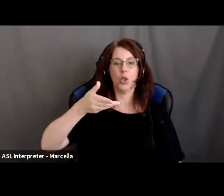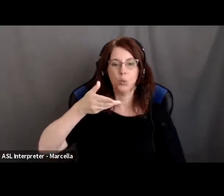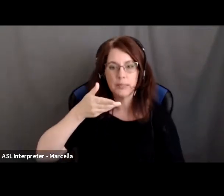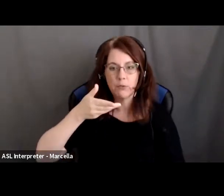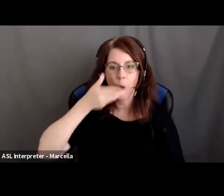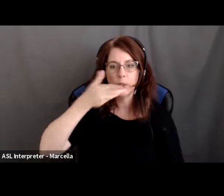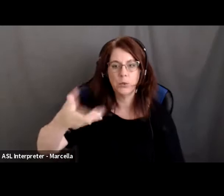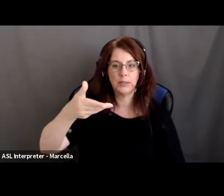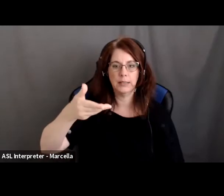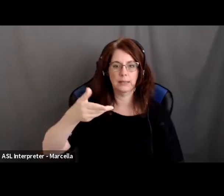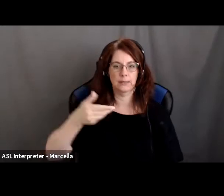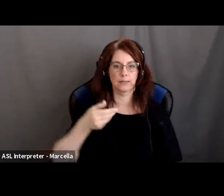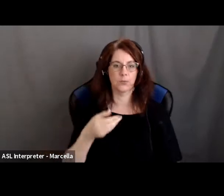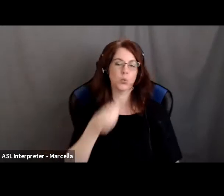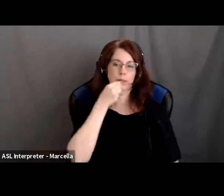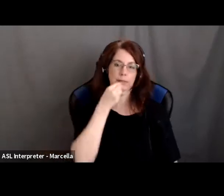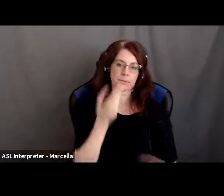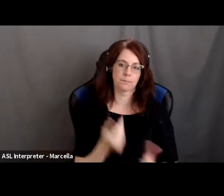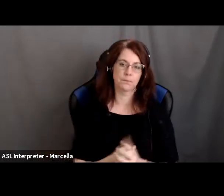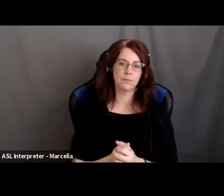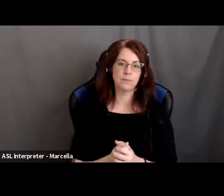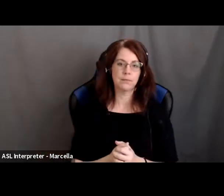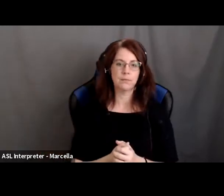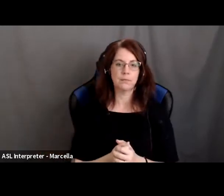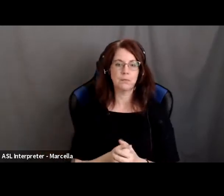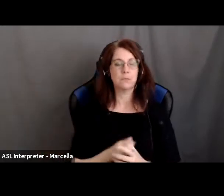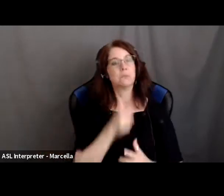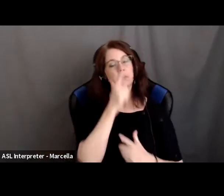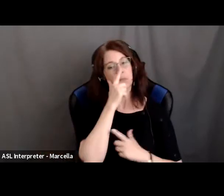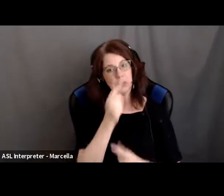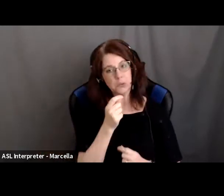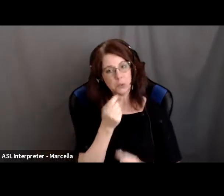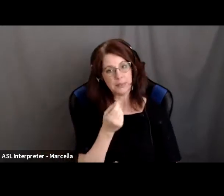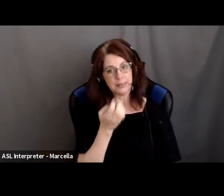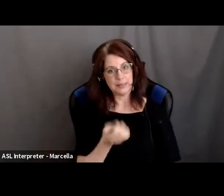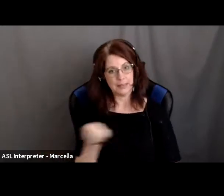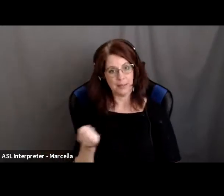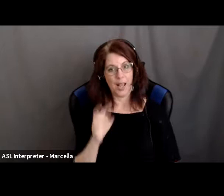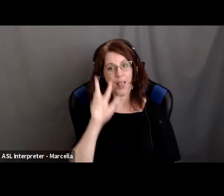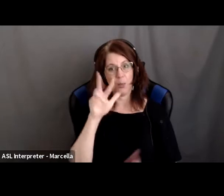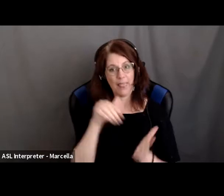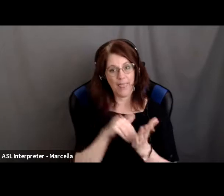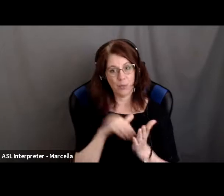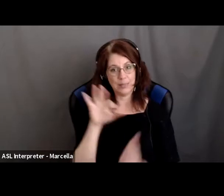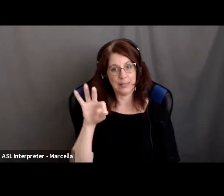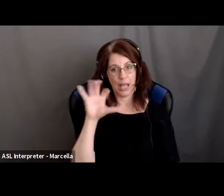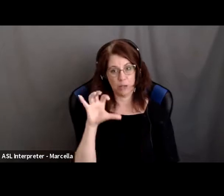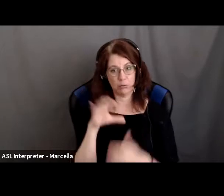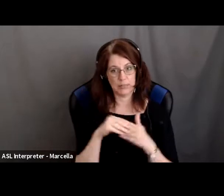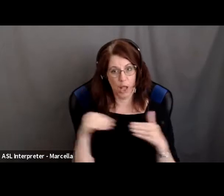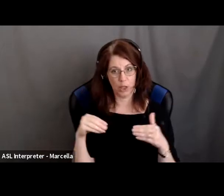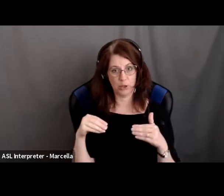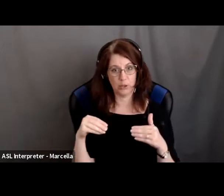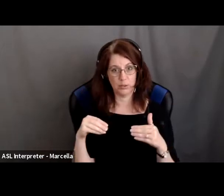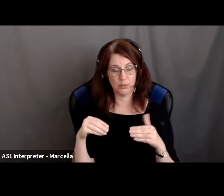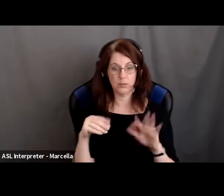to eat. So it's an interesting device. It's a $3,900 device, but